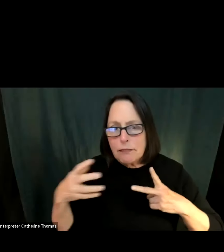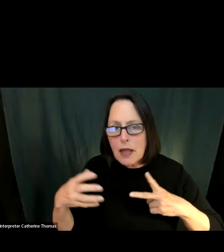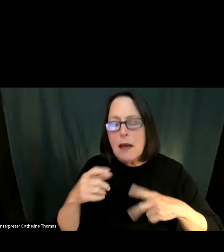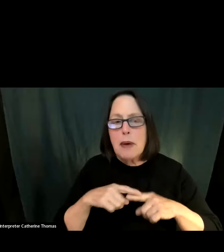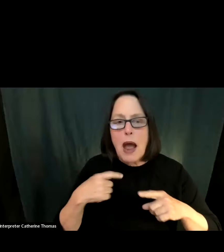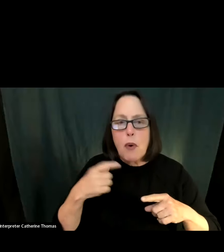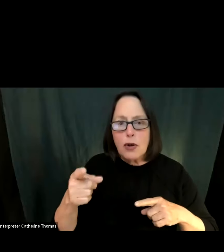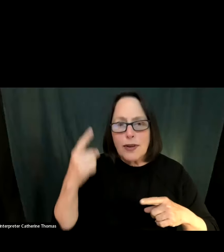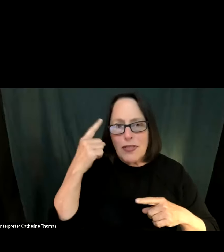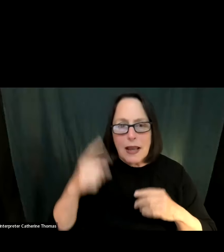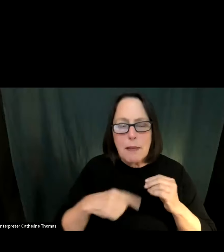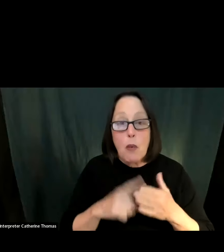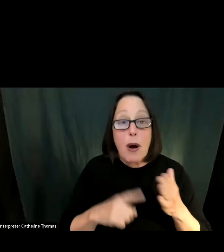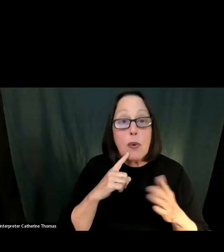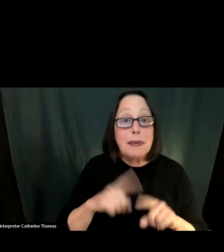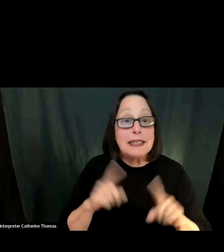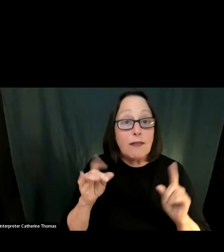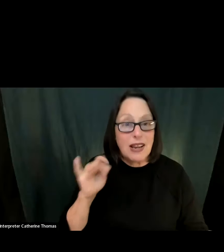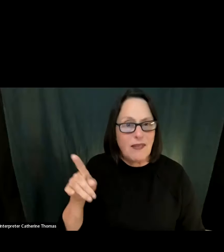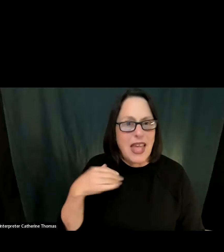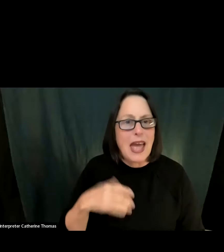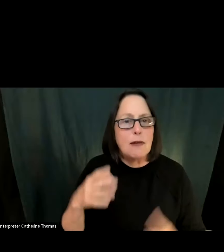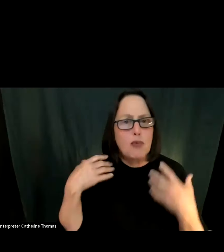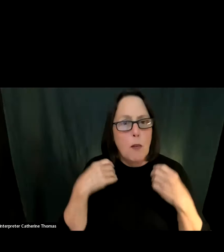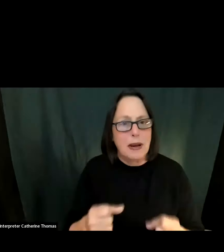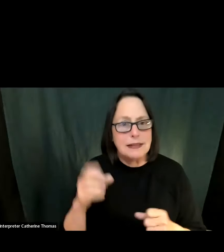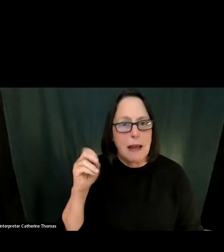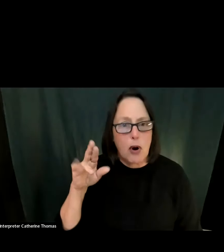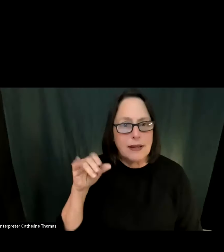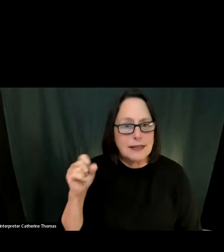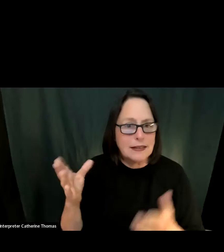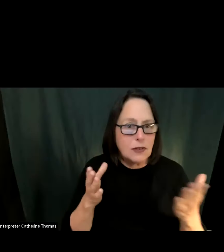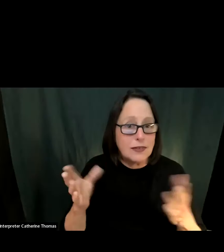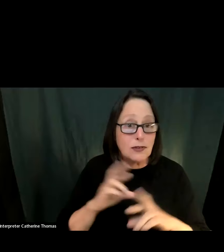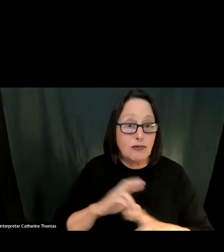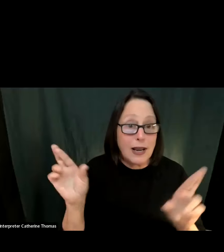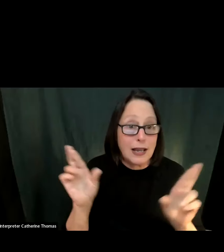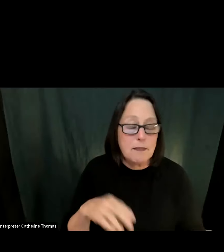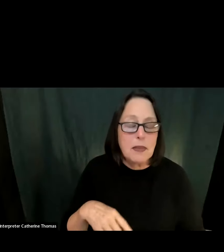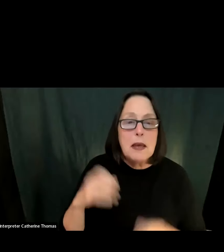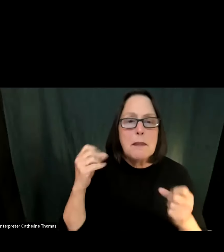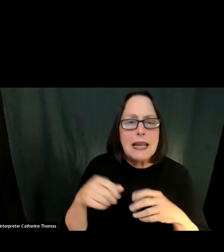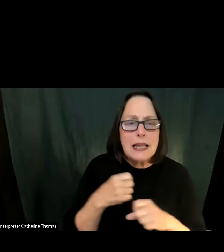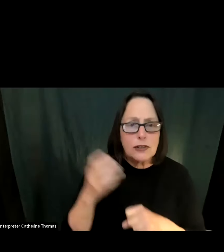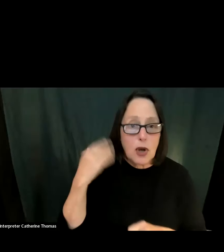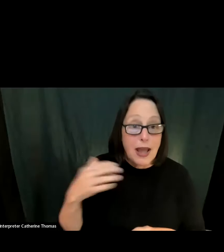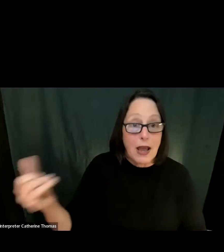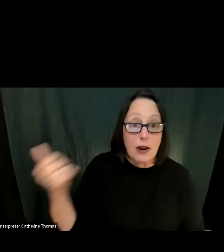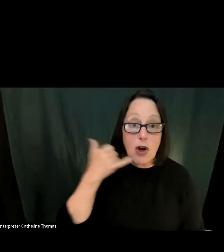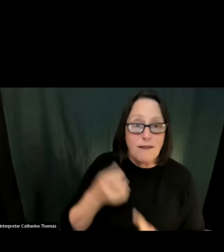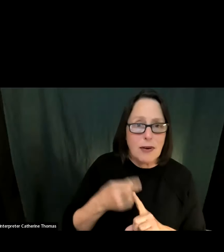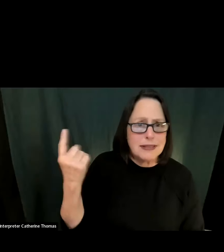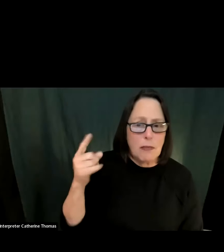what might have been different if they'd had access to robust MRSS. So a number of years ago, I got a call from someone